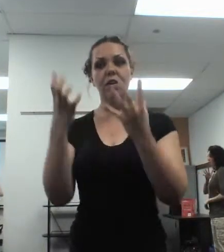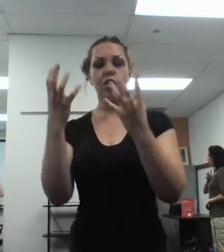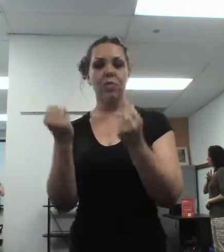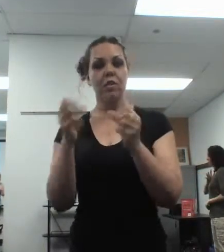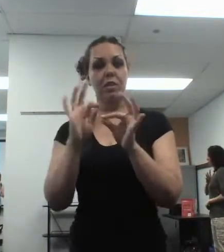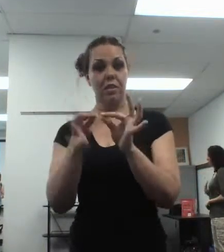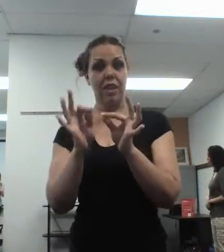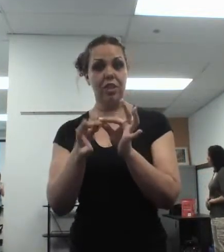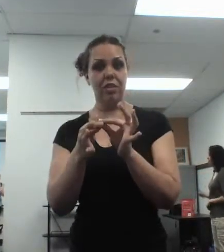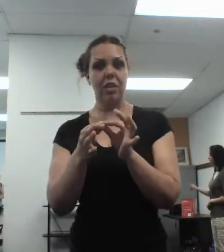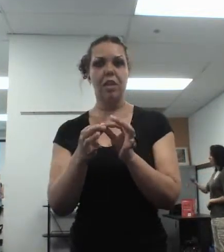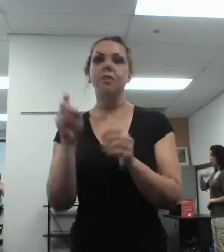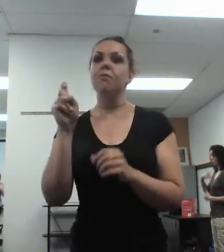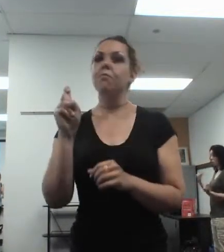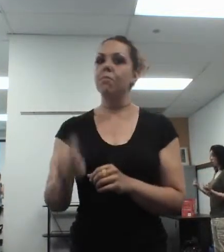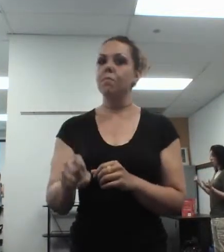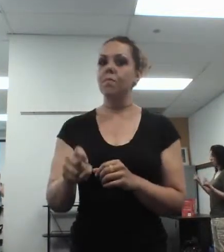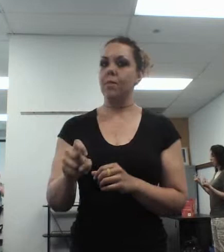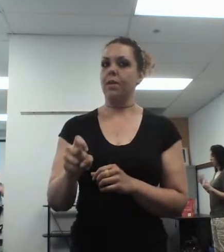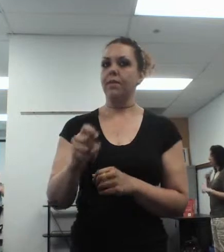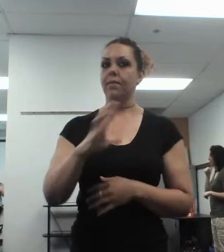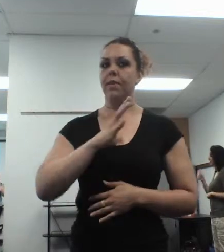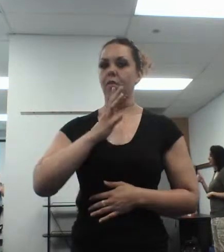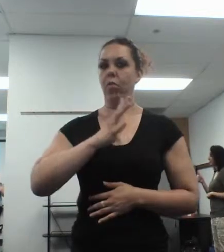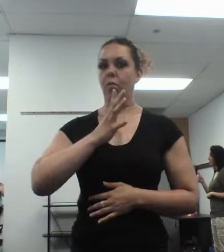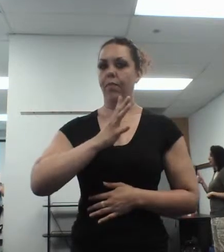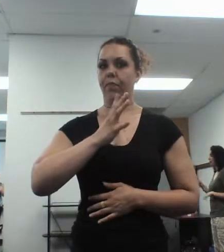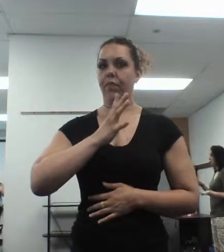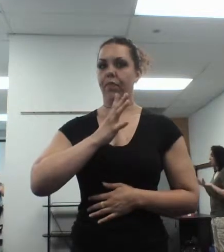not a casual conversation with casual sign production.